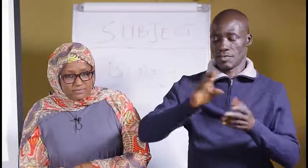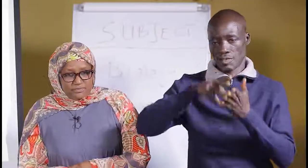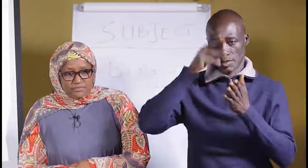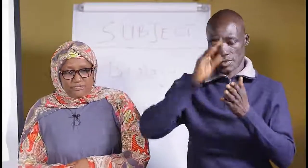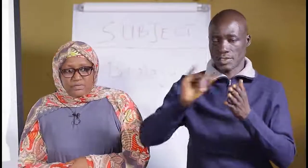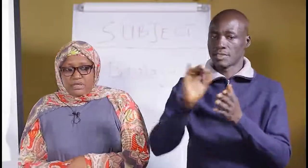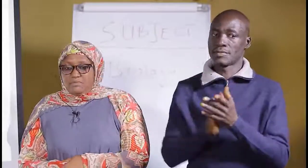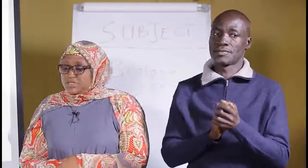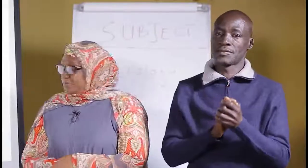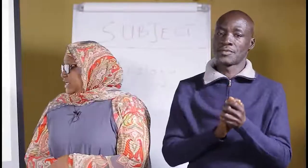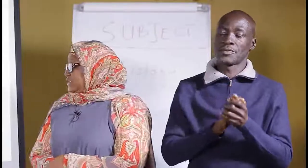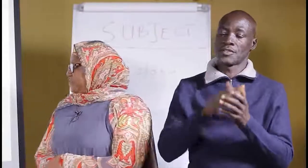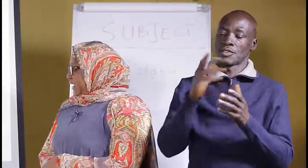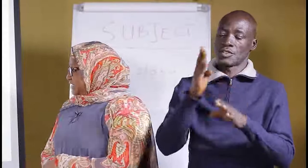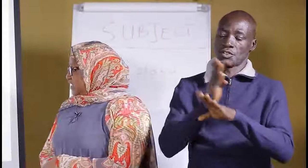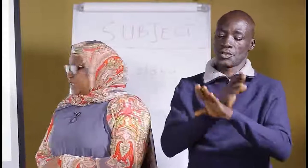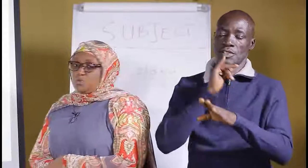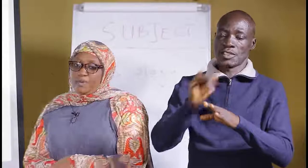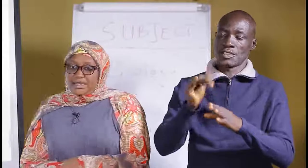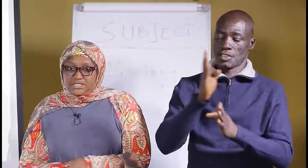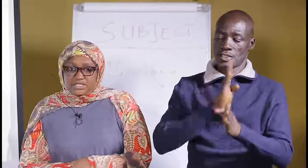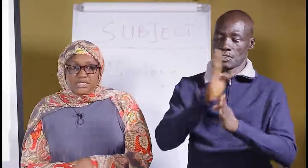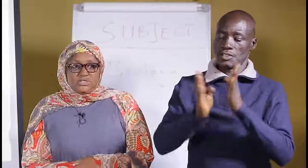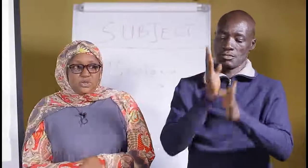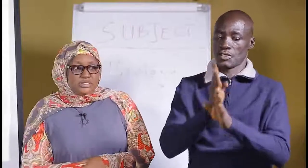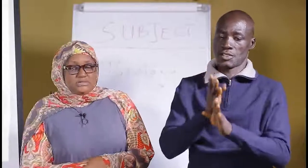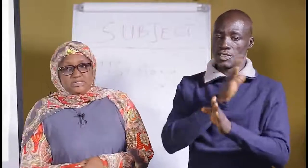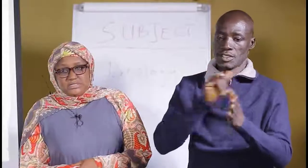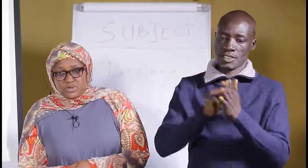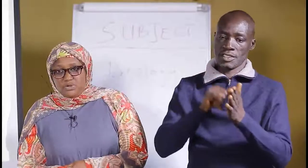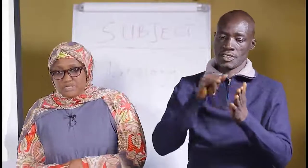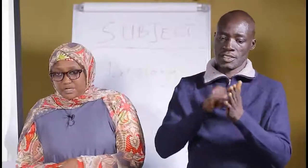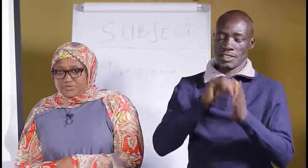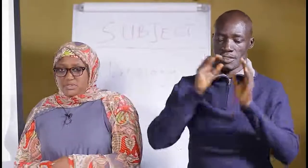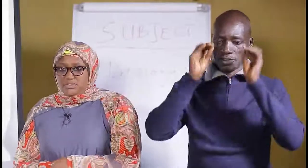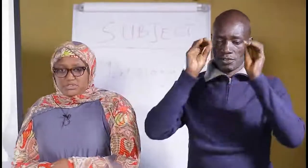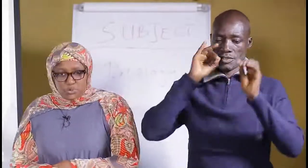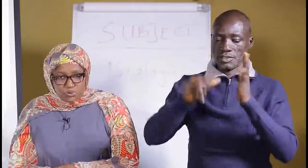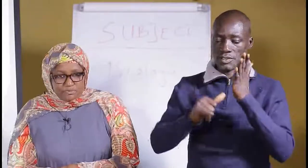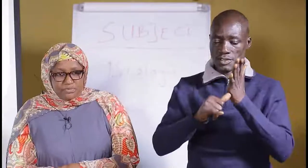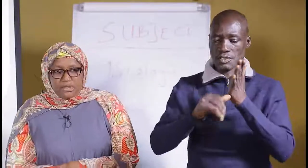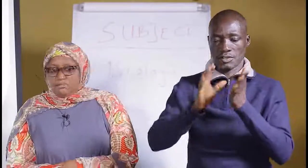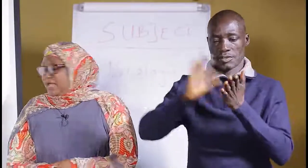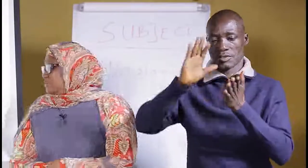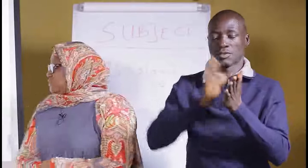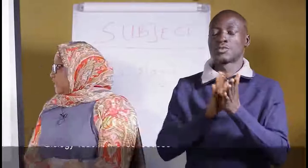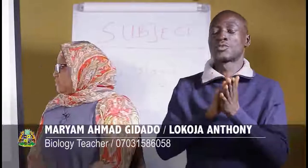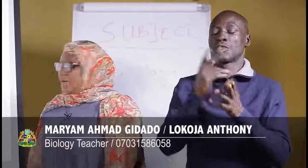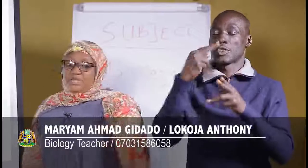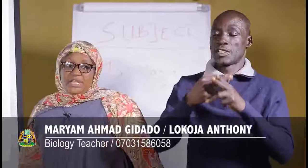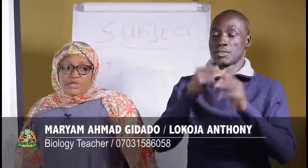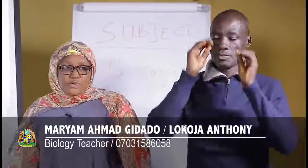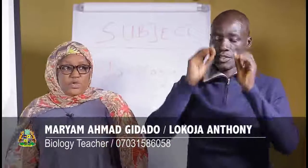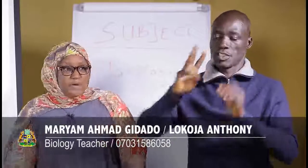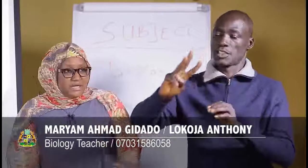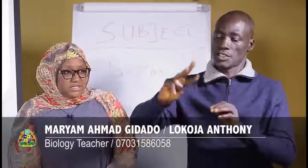e-learning. My subject is biology, and you know biology is taught in senior secondary school. My name is Mariam